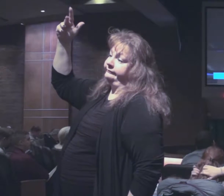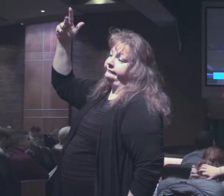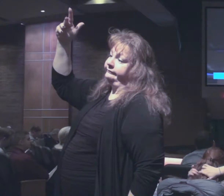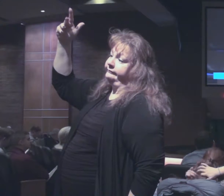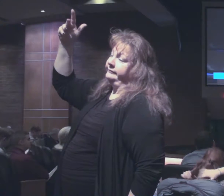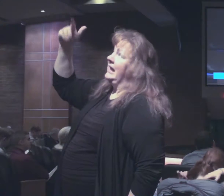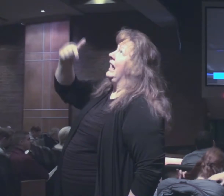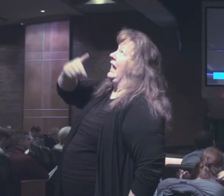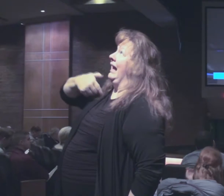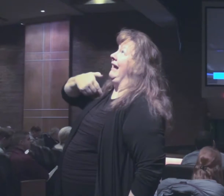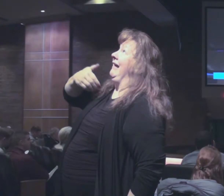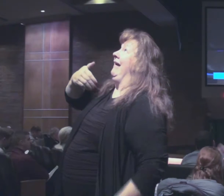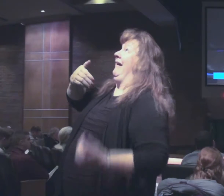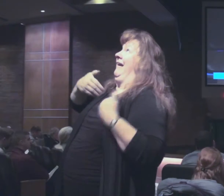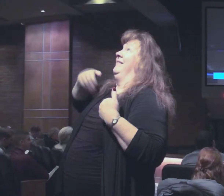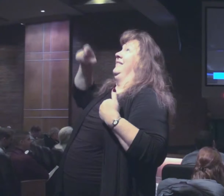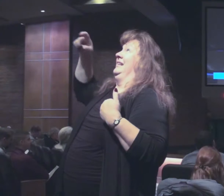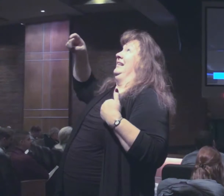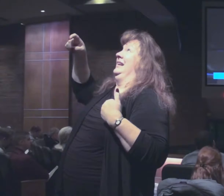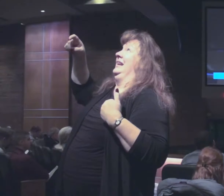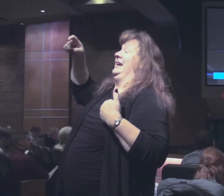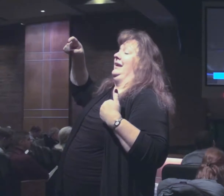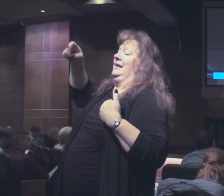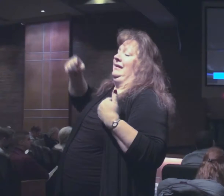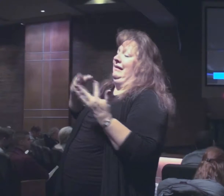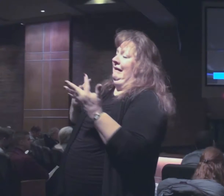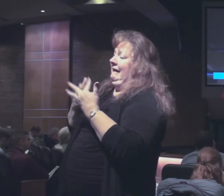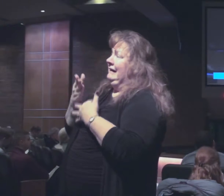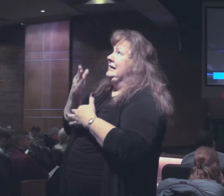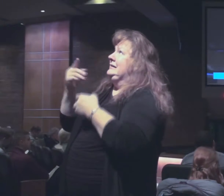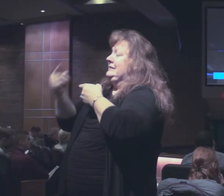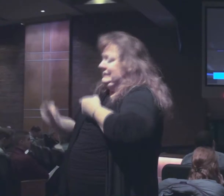as one in need, going through